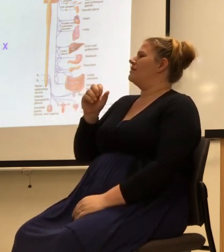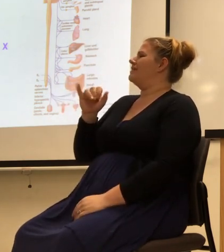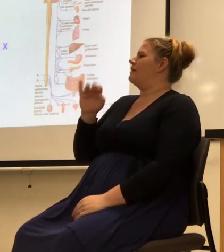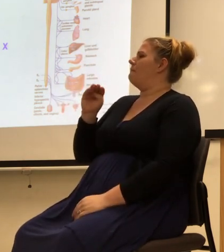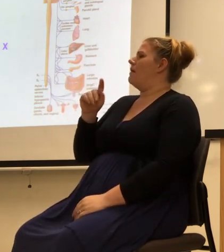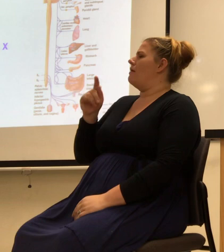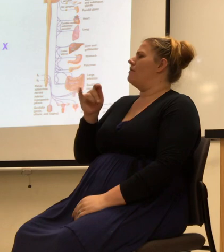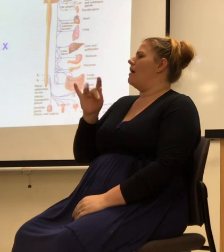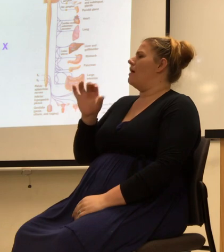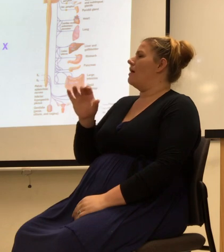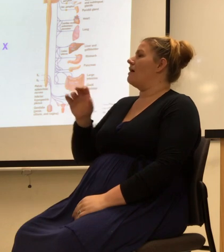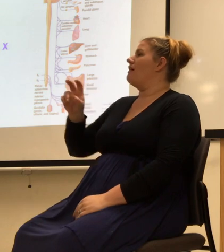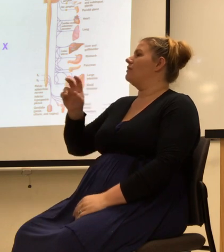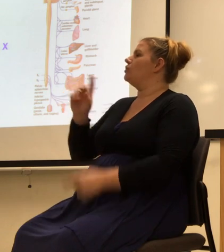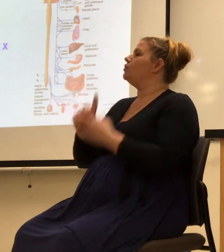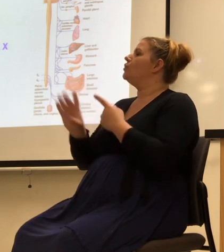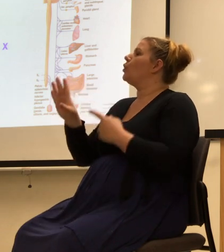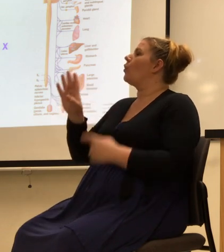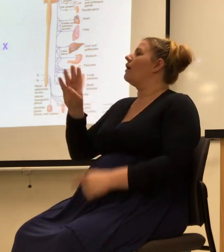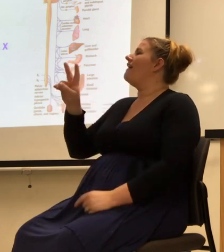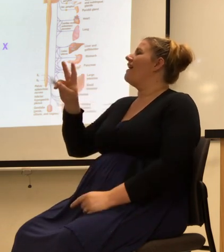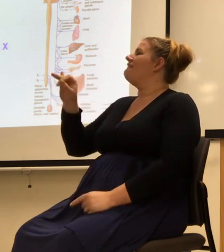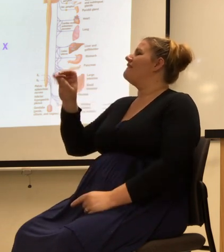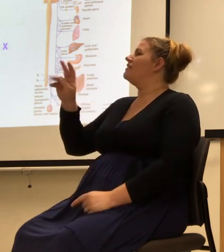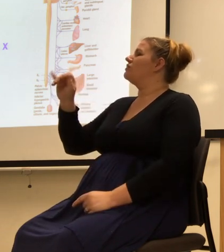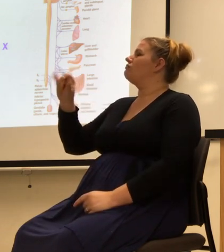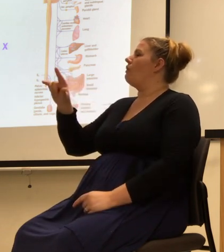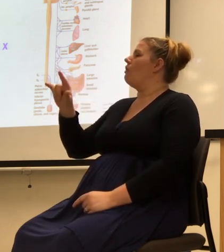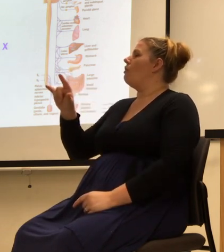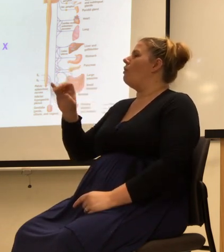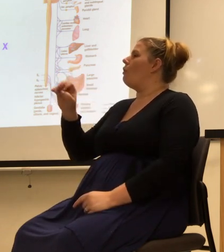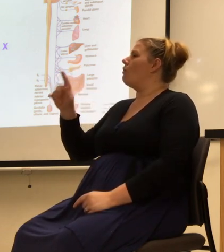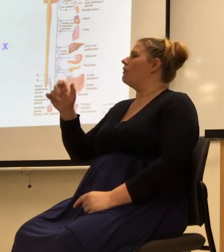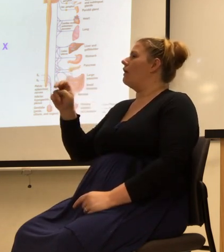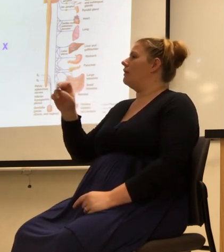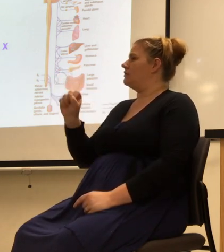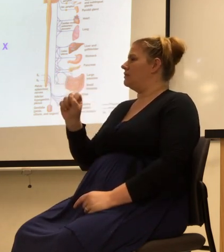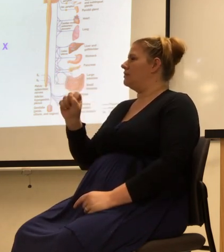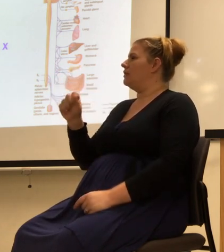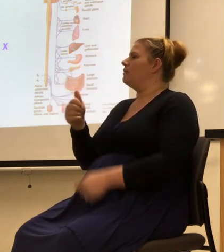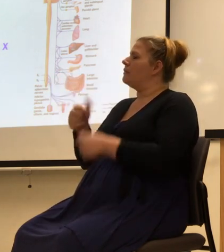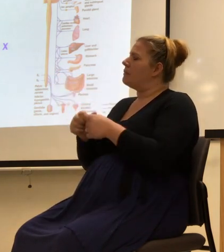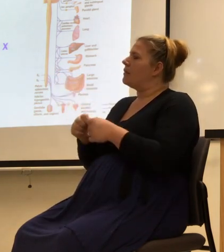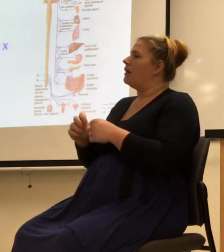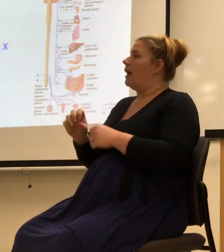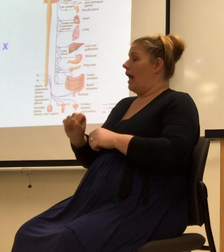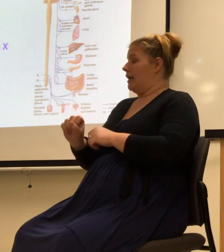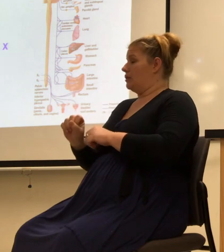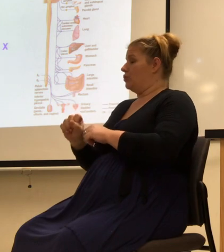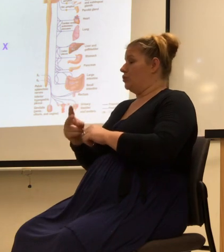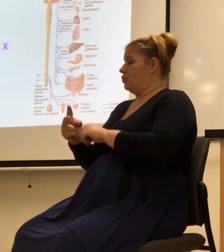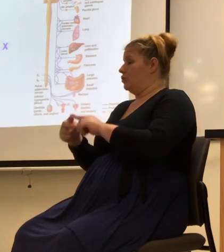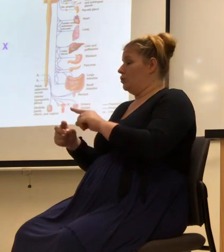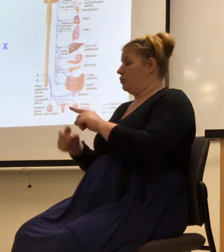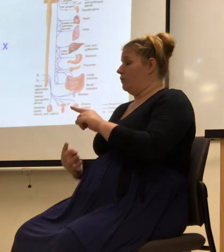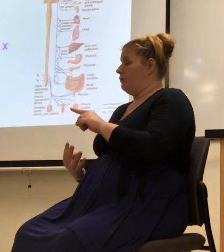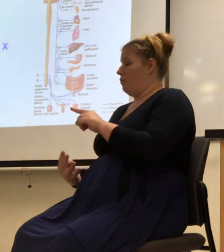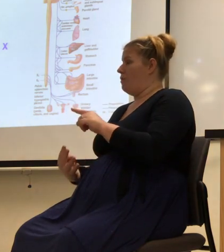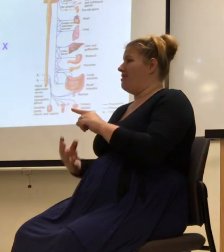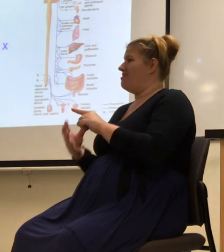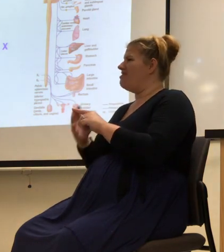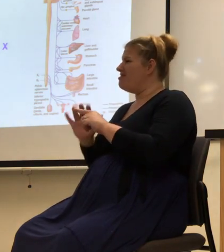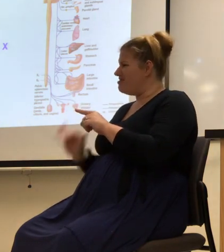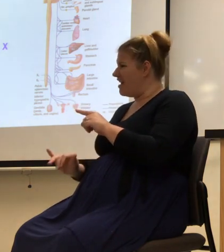your visceral organs. Okay. And I have there S2 through 4. And those are the four cranial nerves that